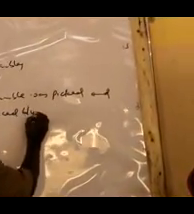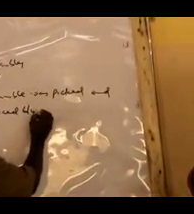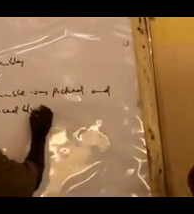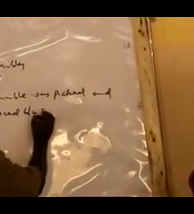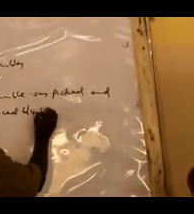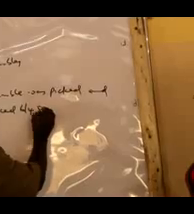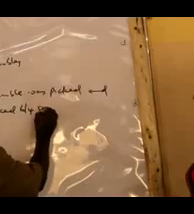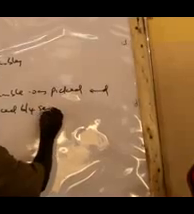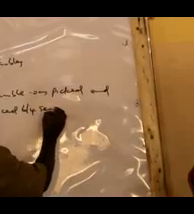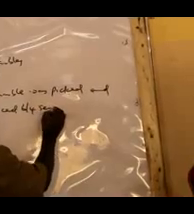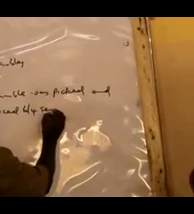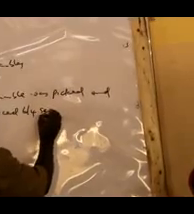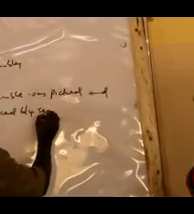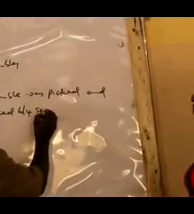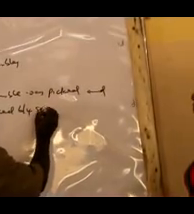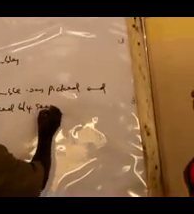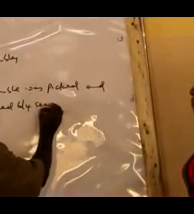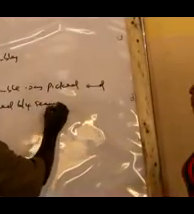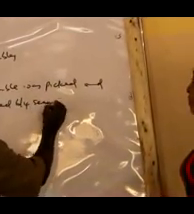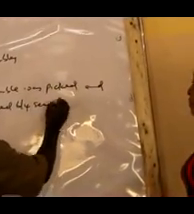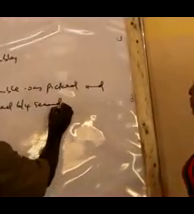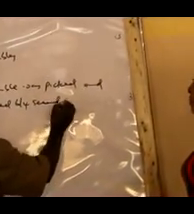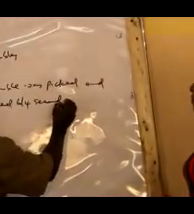before second